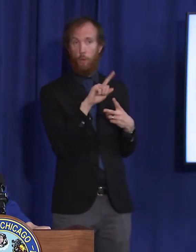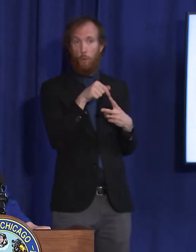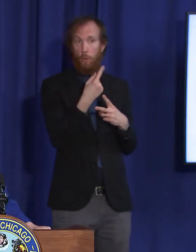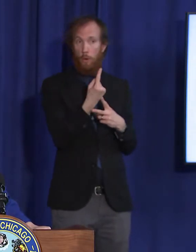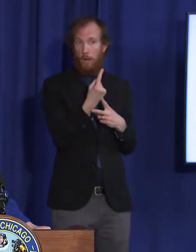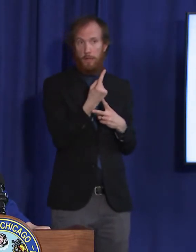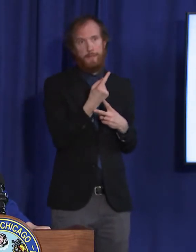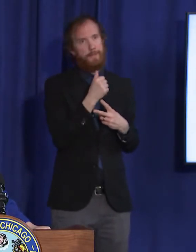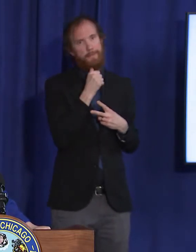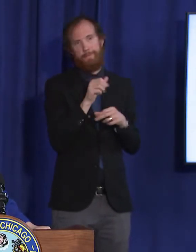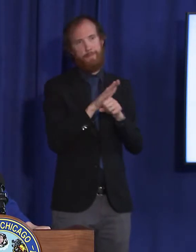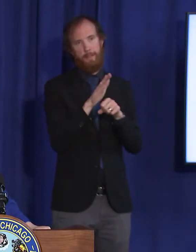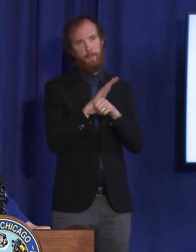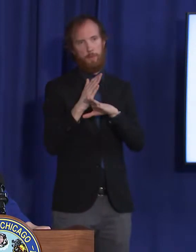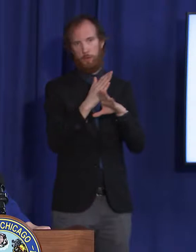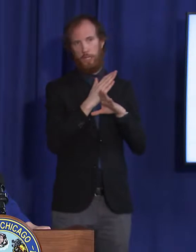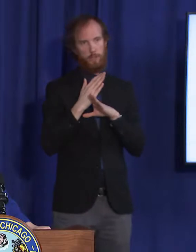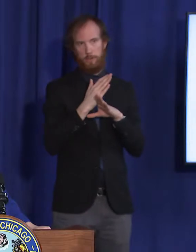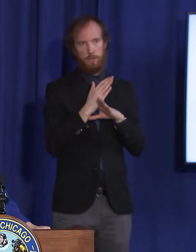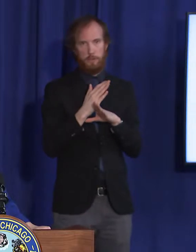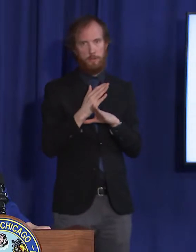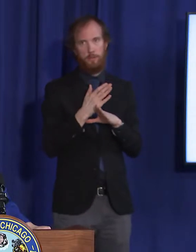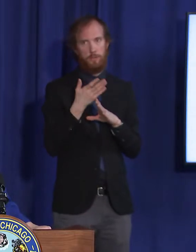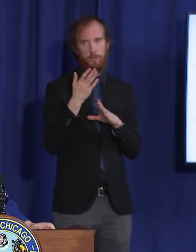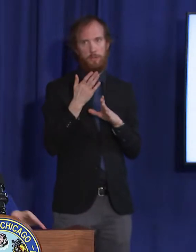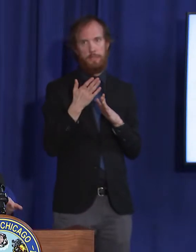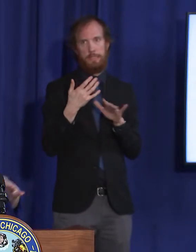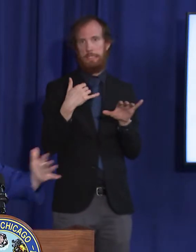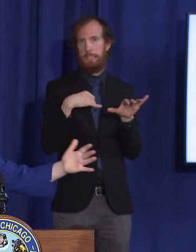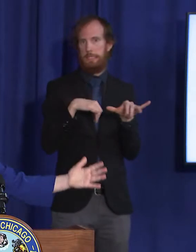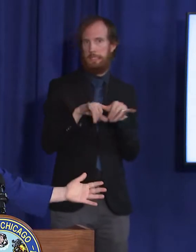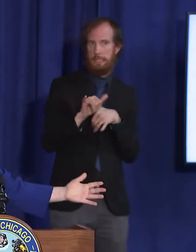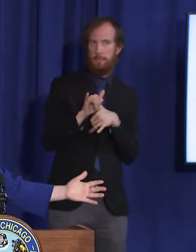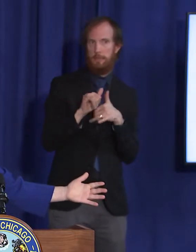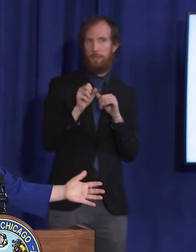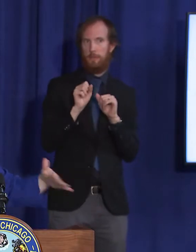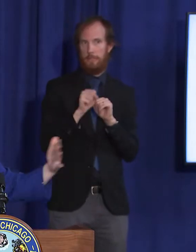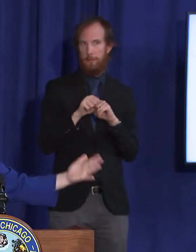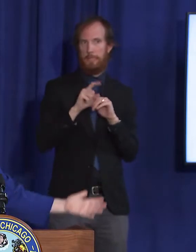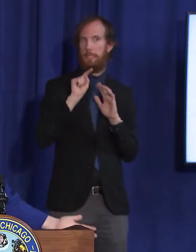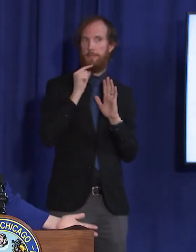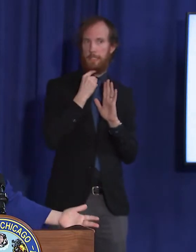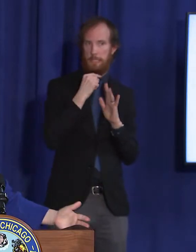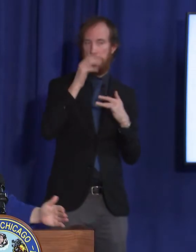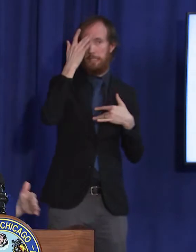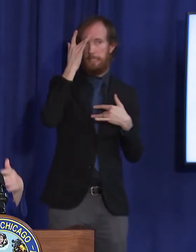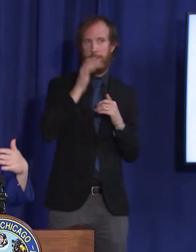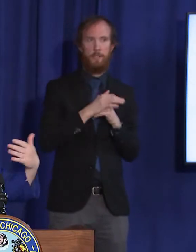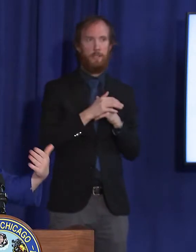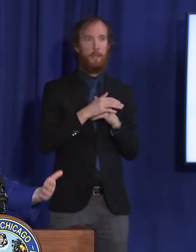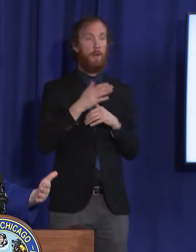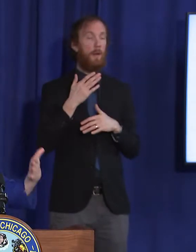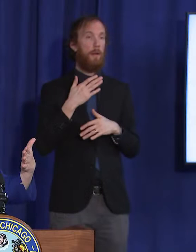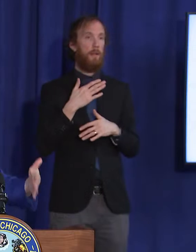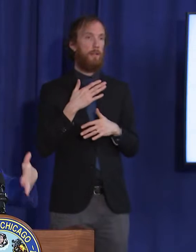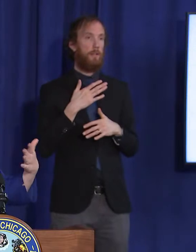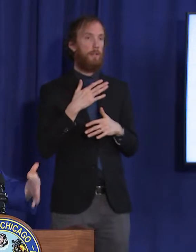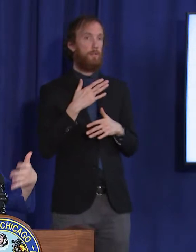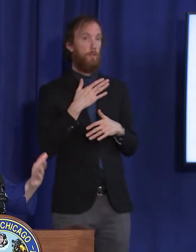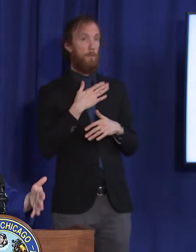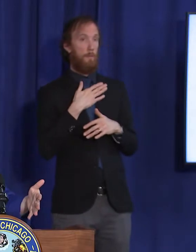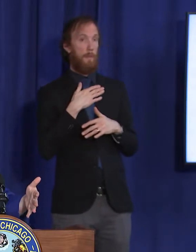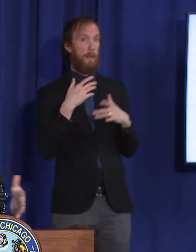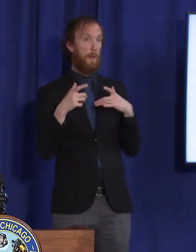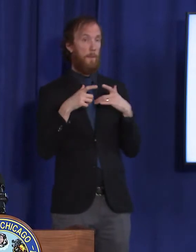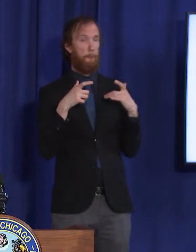that you need, even against those severe outcomes. So the most I worry about people who have had no vaccine, but people who have only